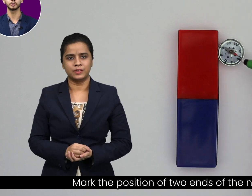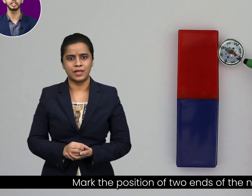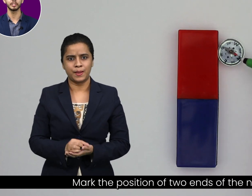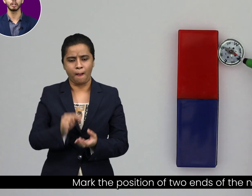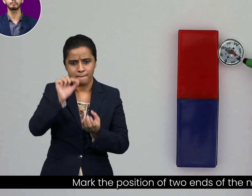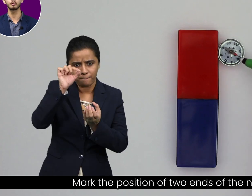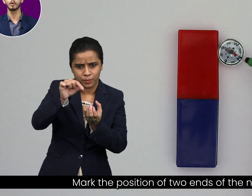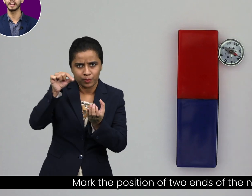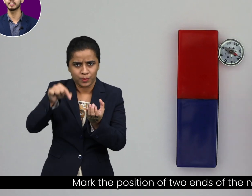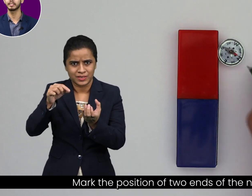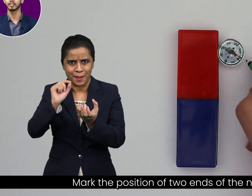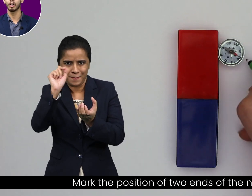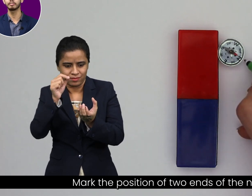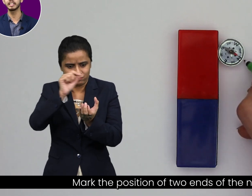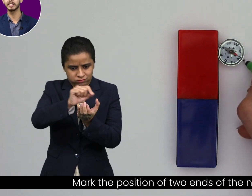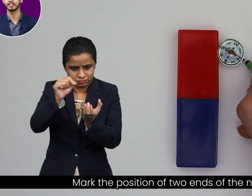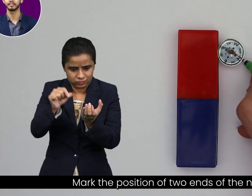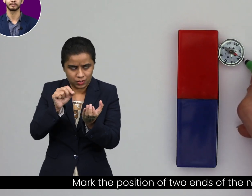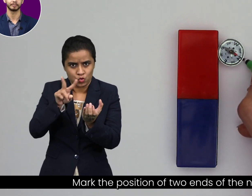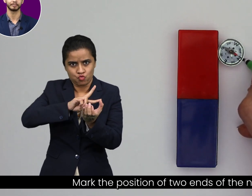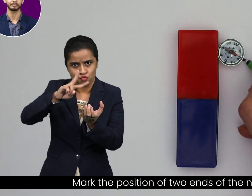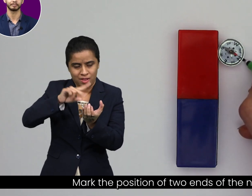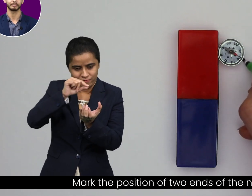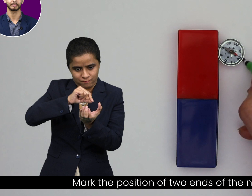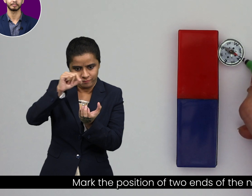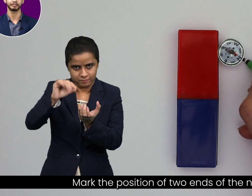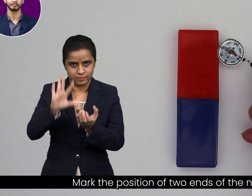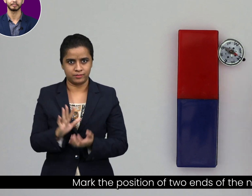Mark the position of two ends of the needle.